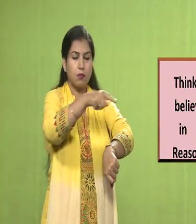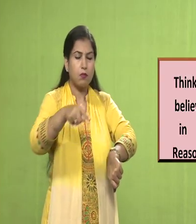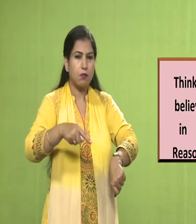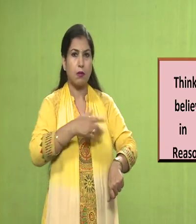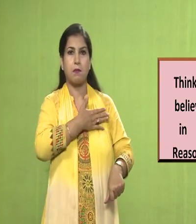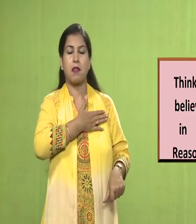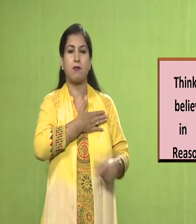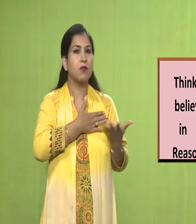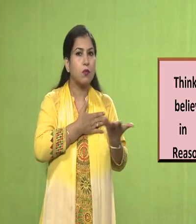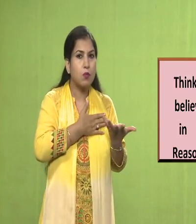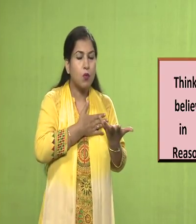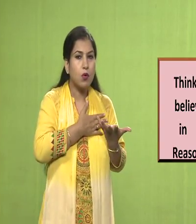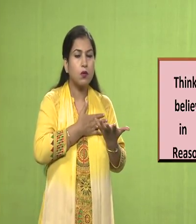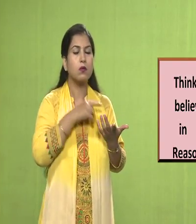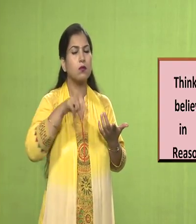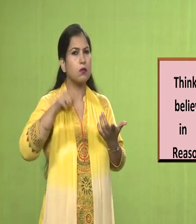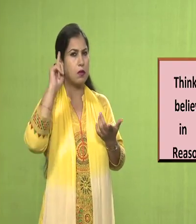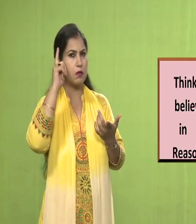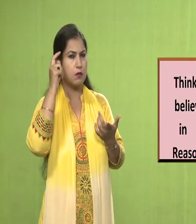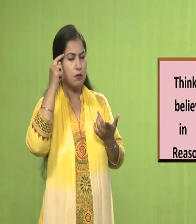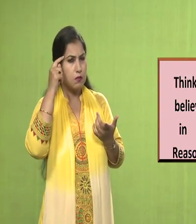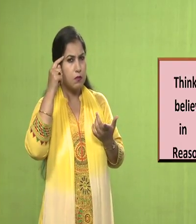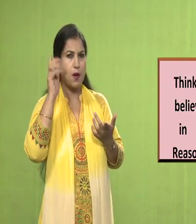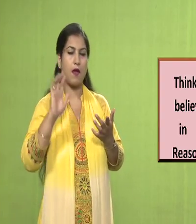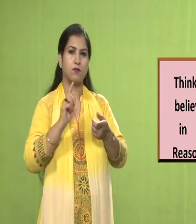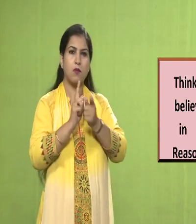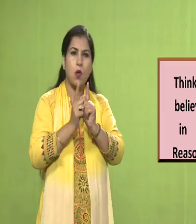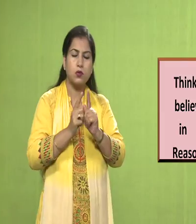reason and also logic.